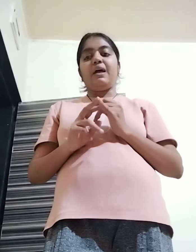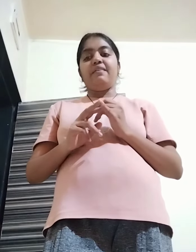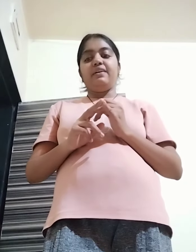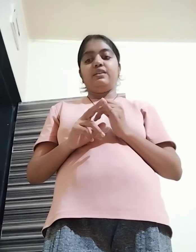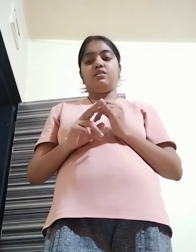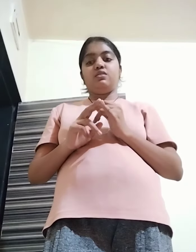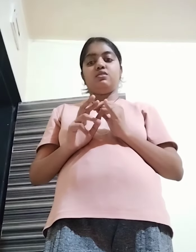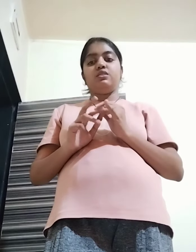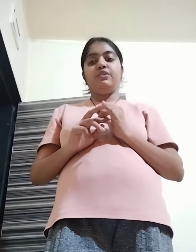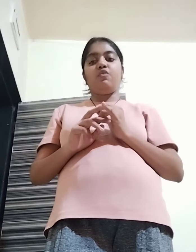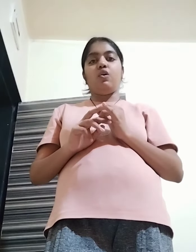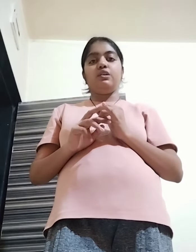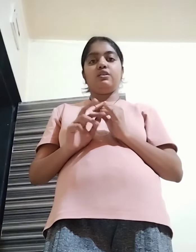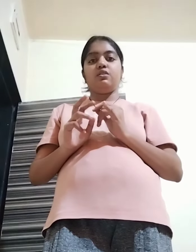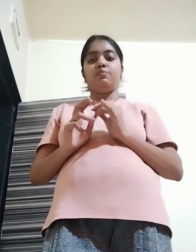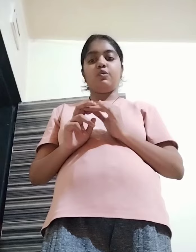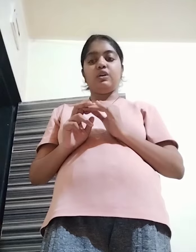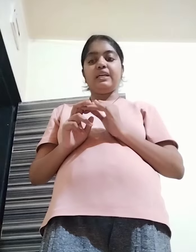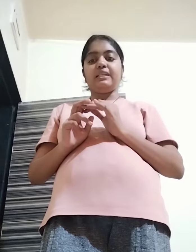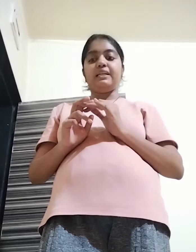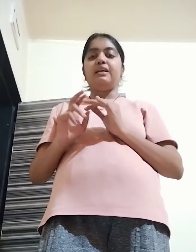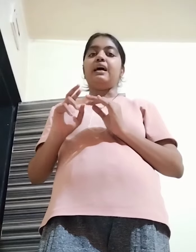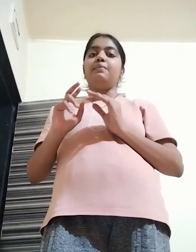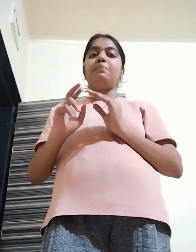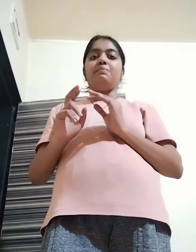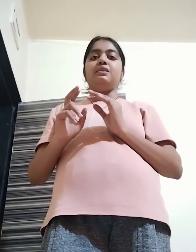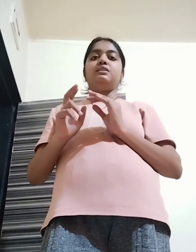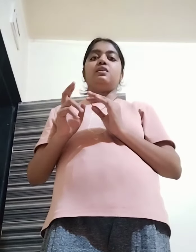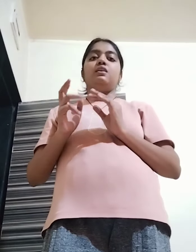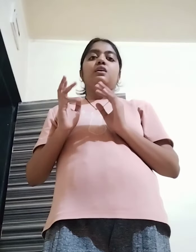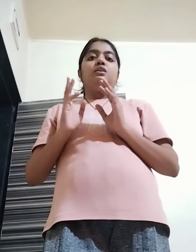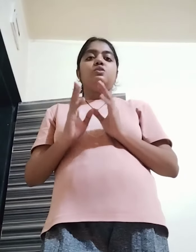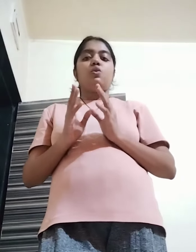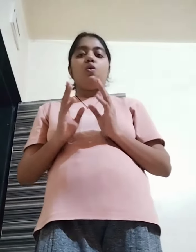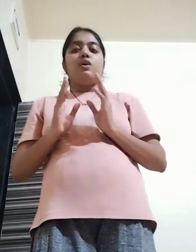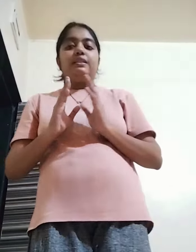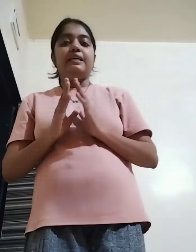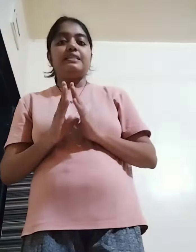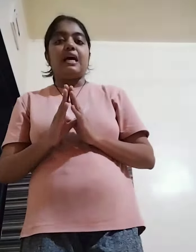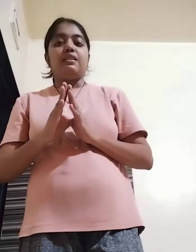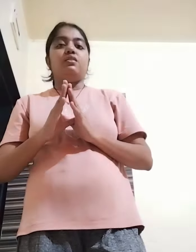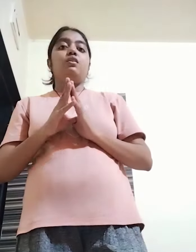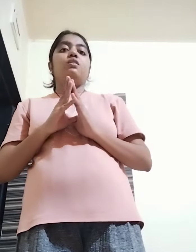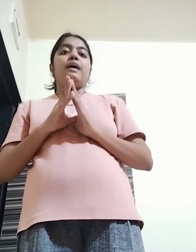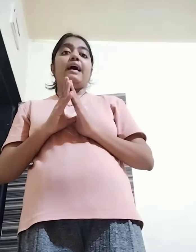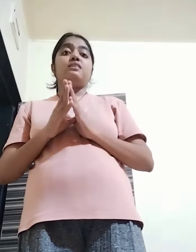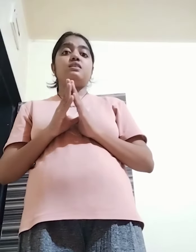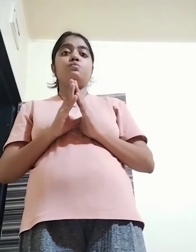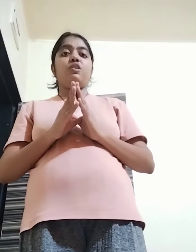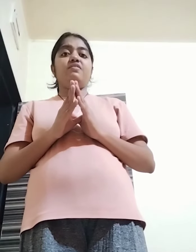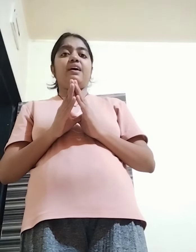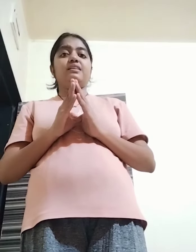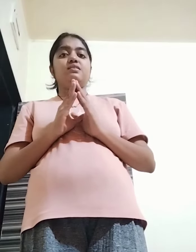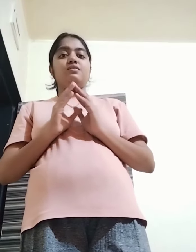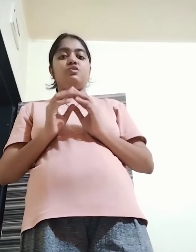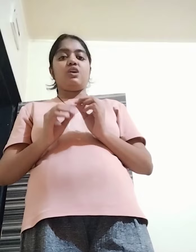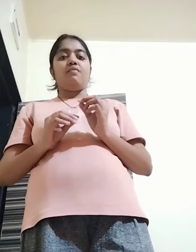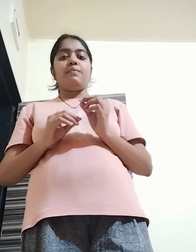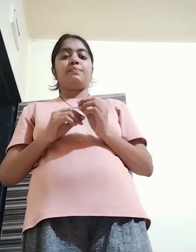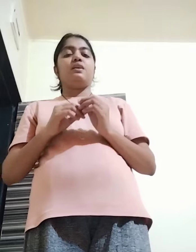private, default, protected and public. So these are the access modifiers in Java.